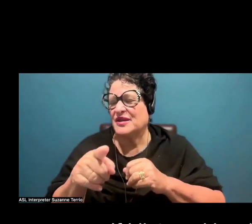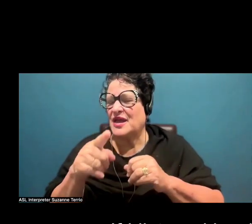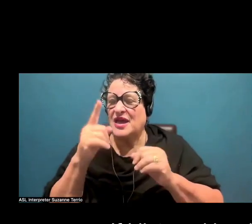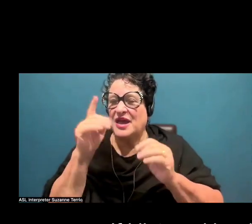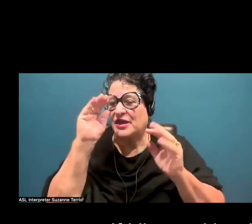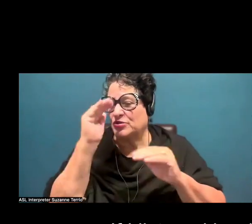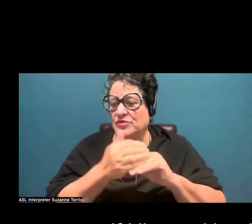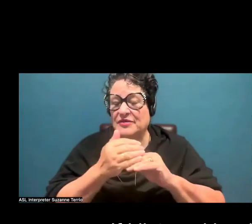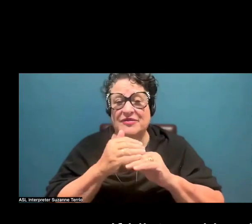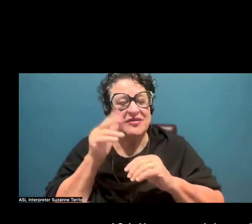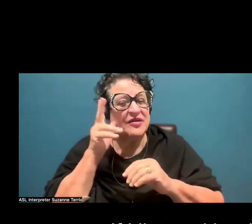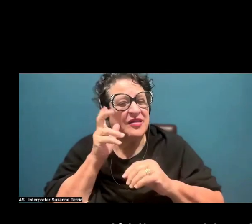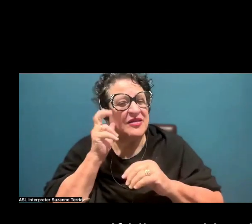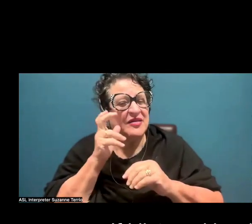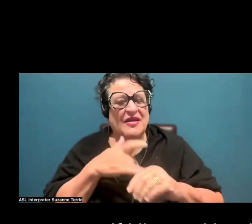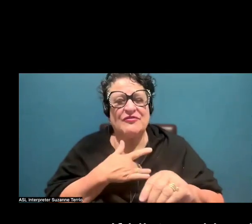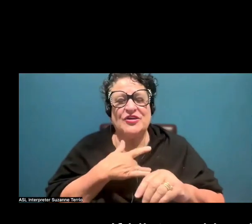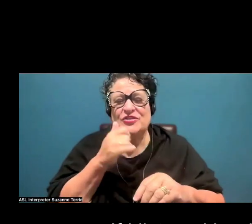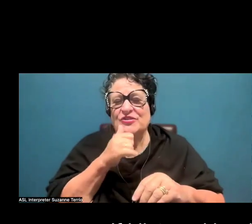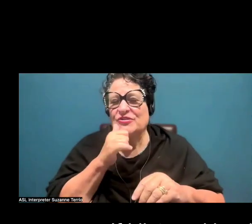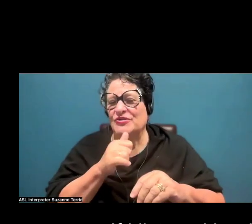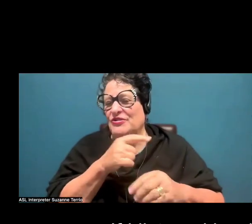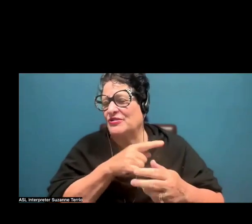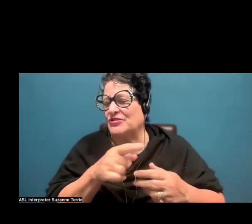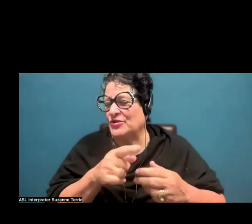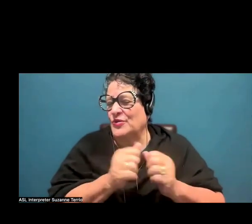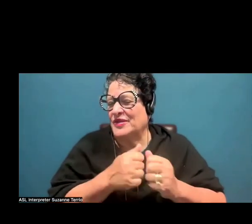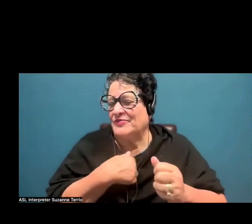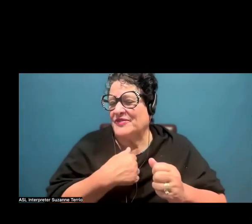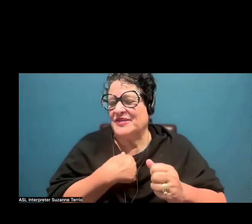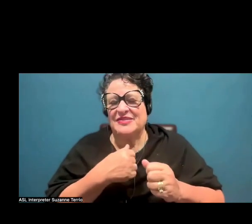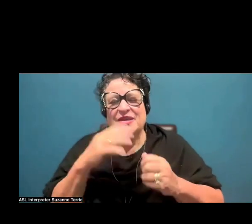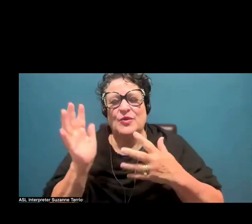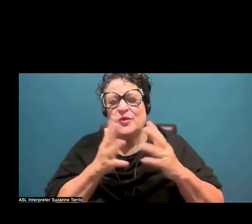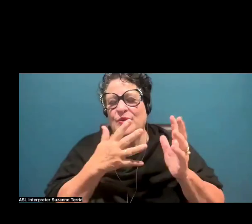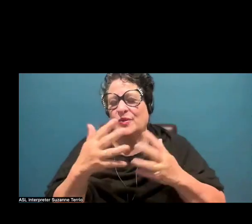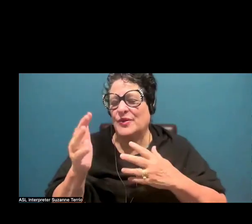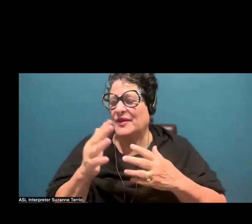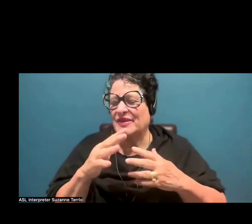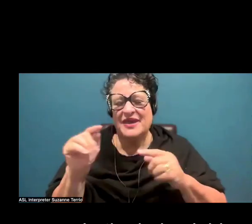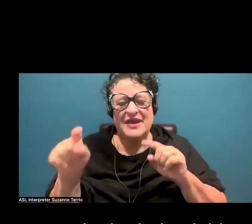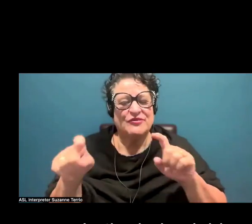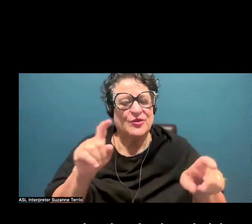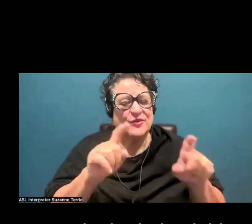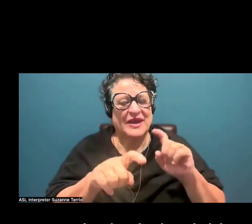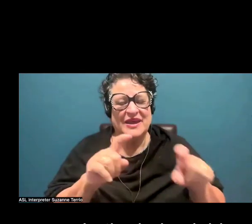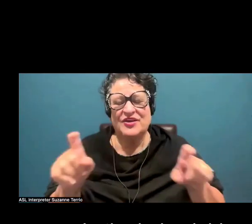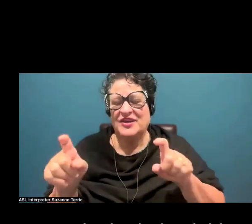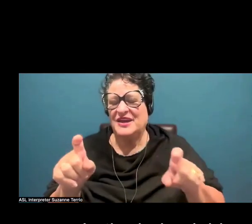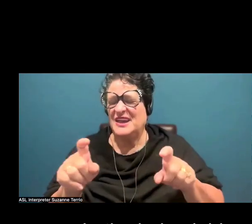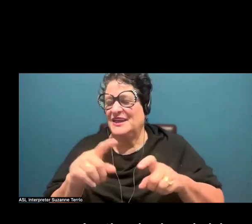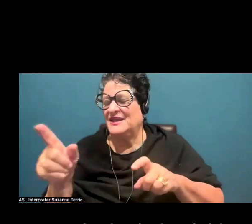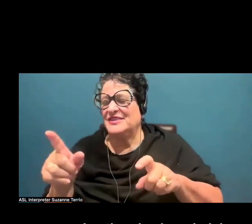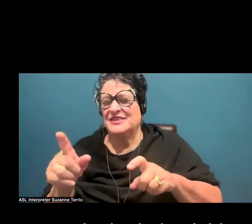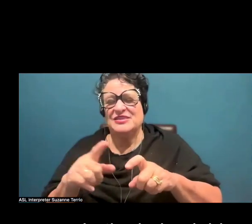If I listen hard, I can feel the girls with me, the air curving around their bodies. They're everywhere. In the lodge lobby,